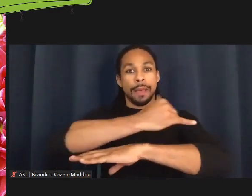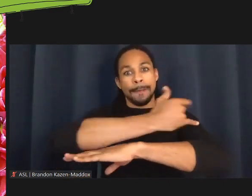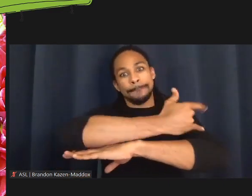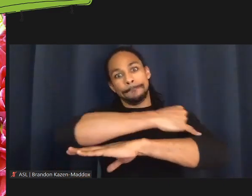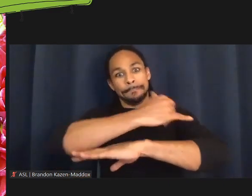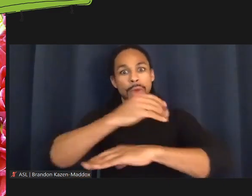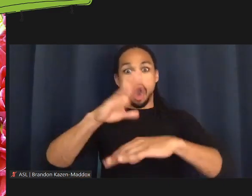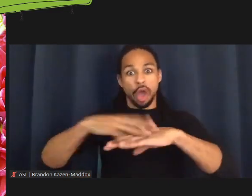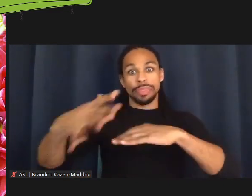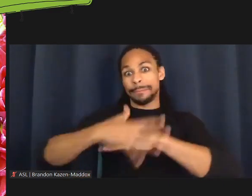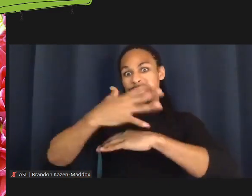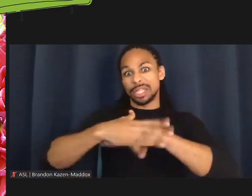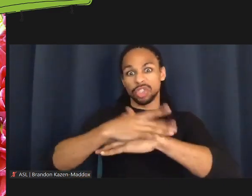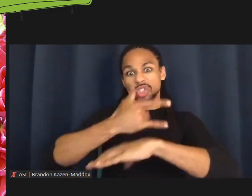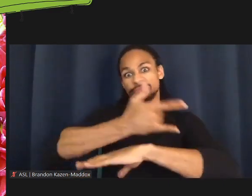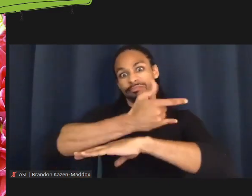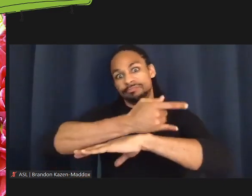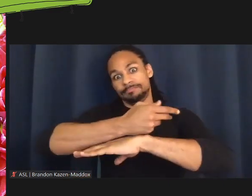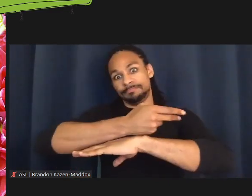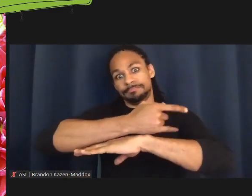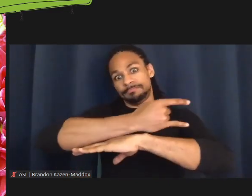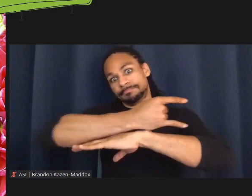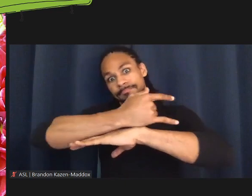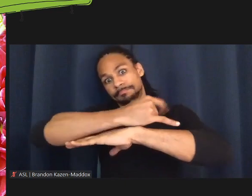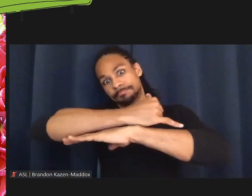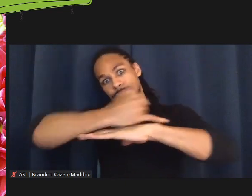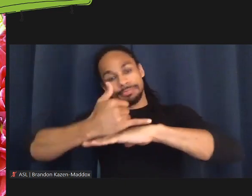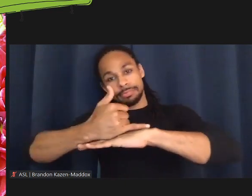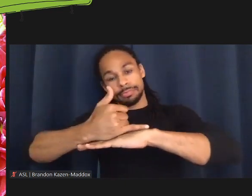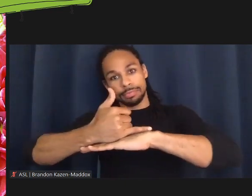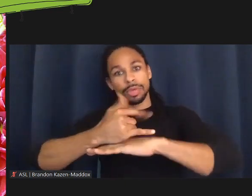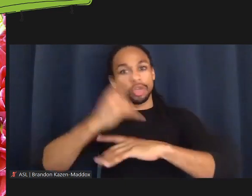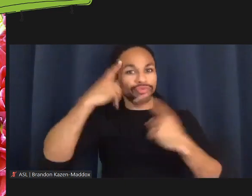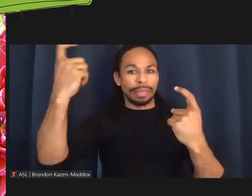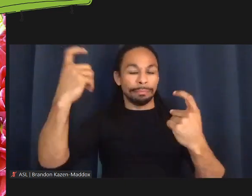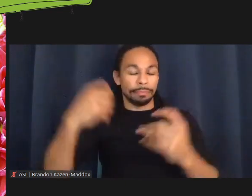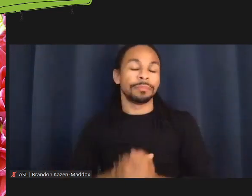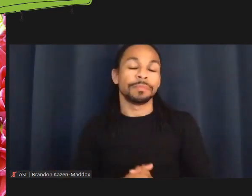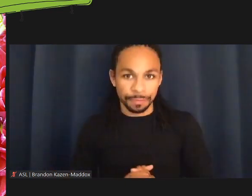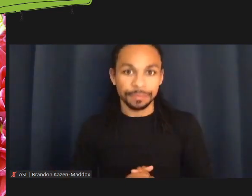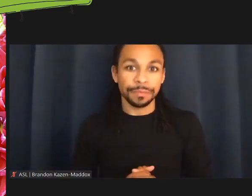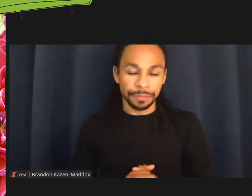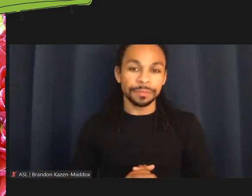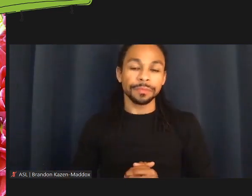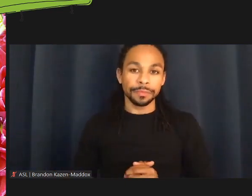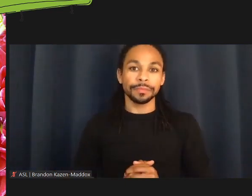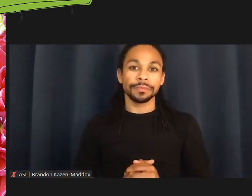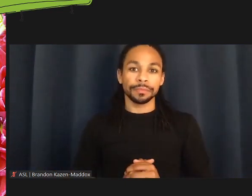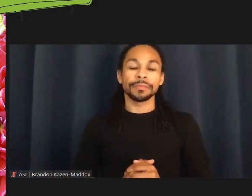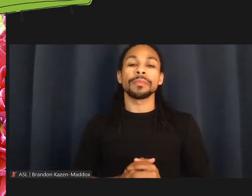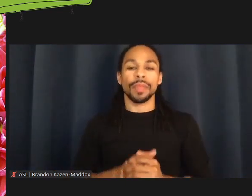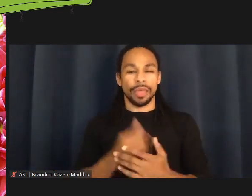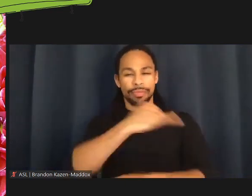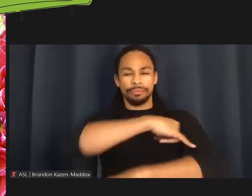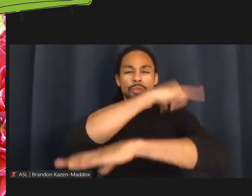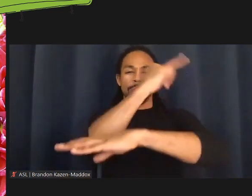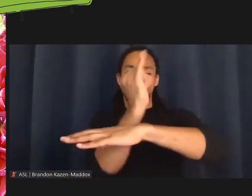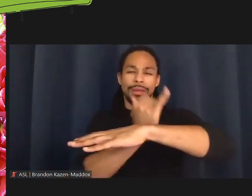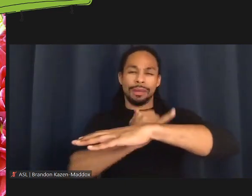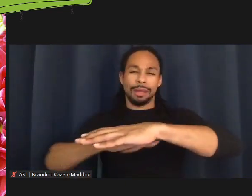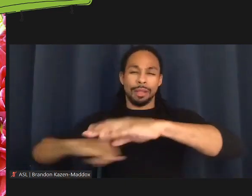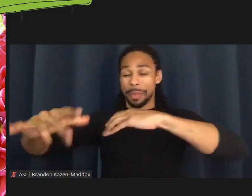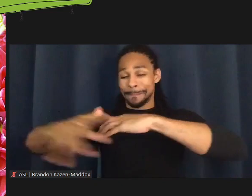And I am kind of on a theme here, so bear with me. Beached Whale Dream.